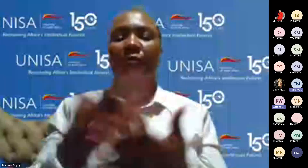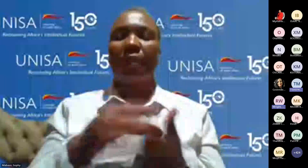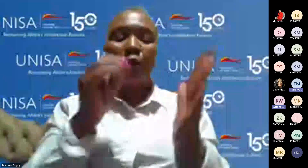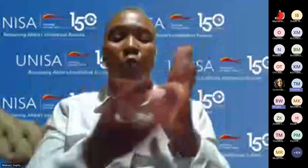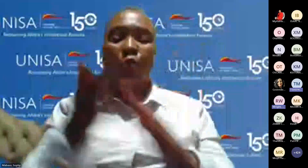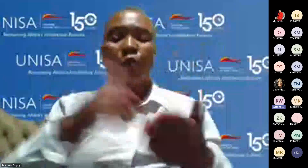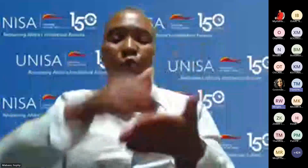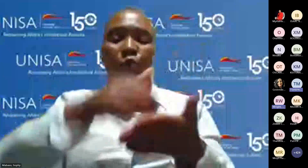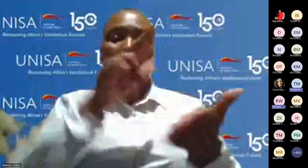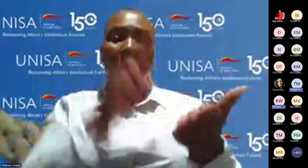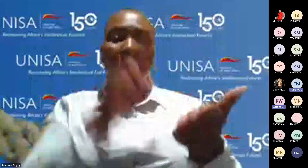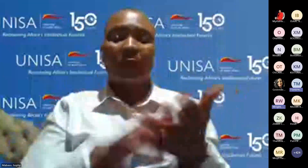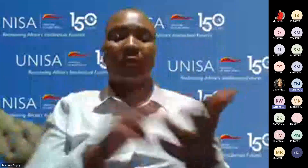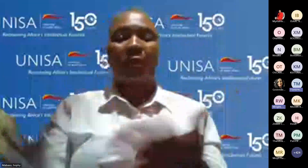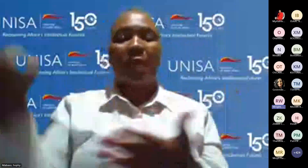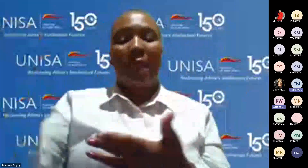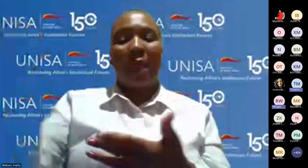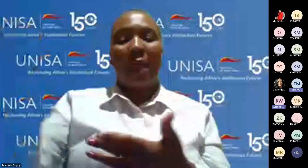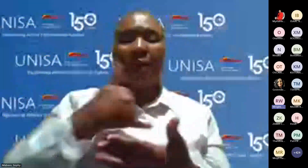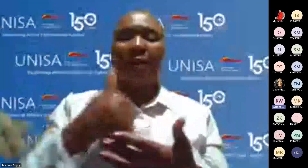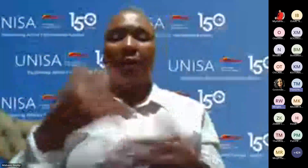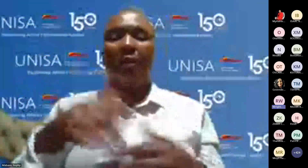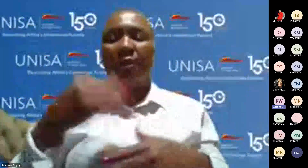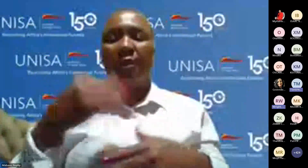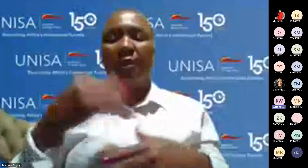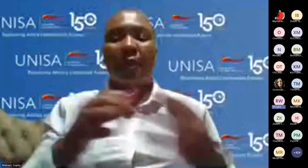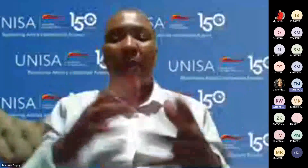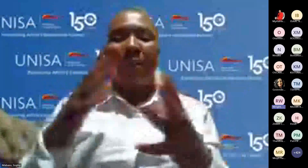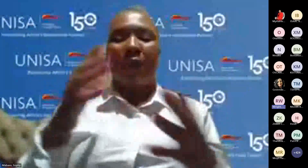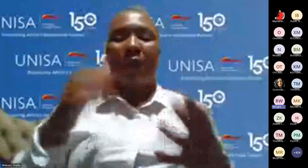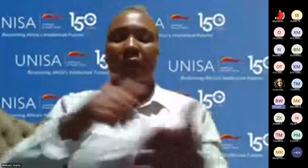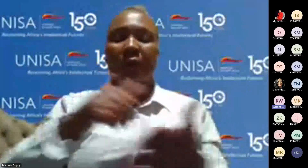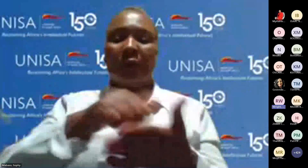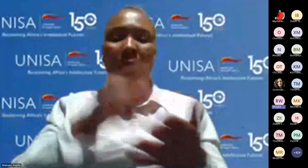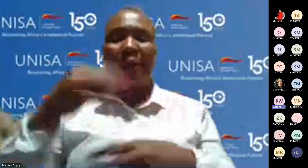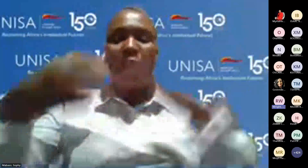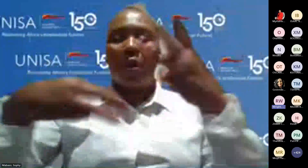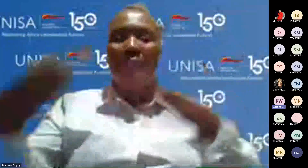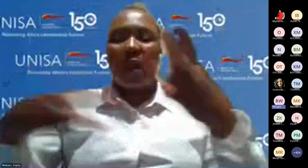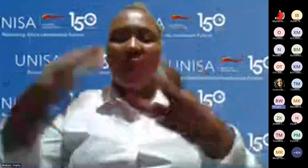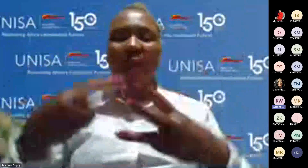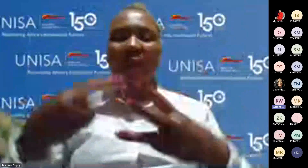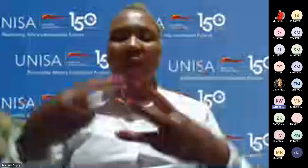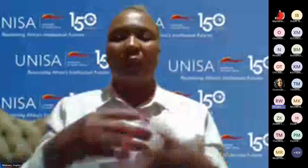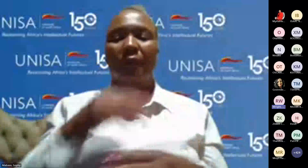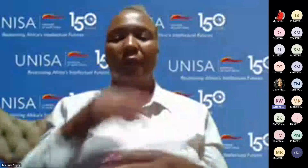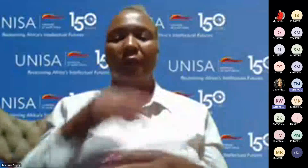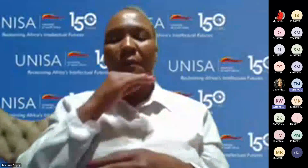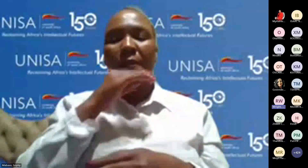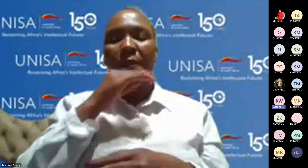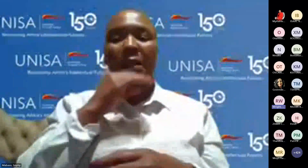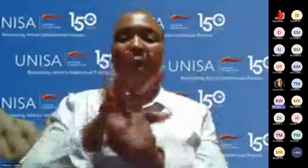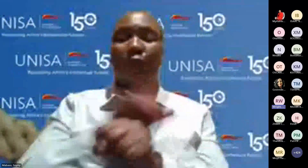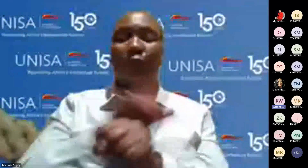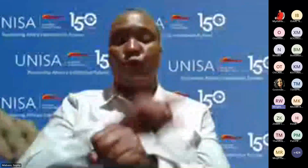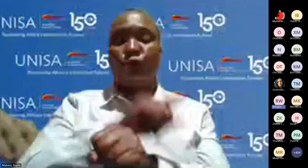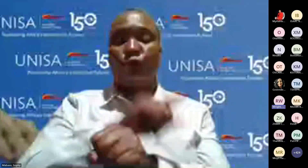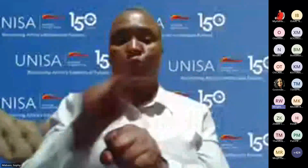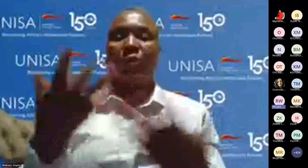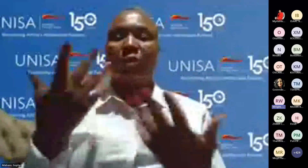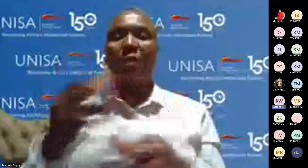get a call. For that instance, the app is still the main app running, so it won't necessarily impact you. But the